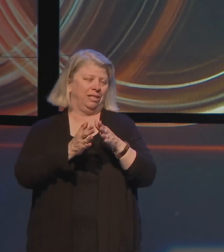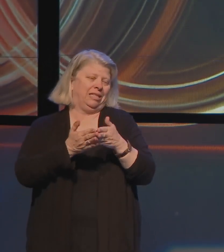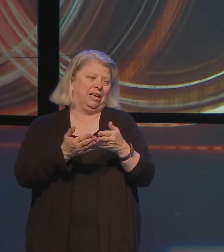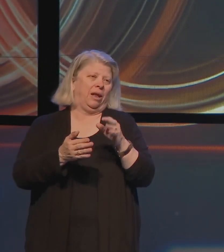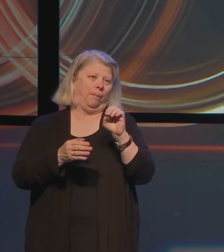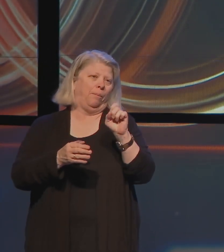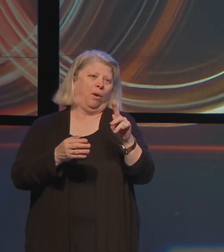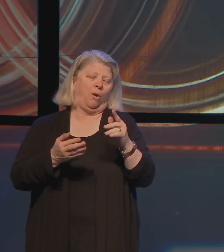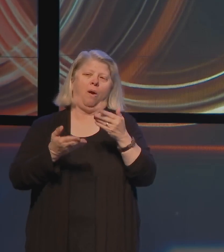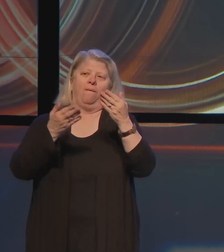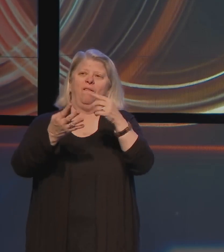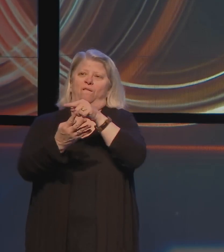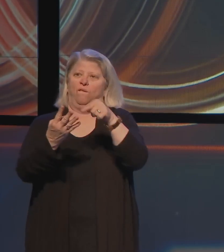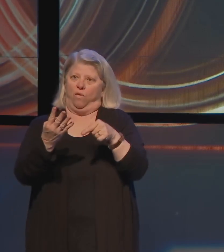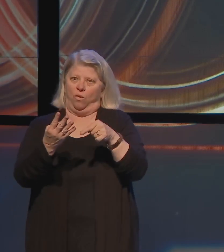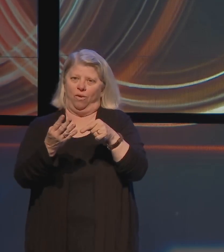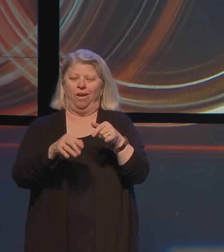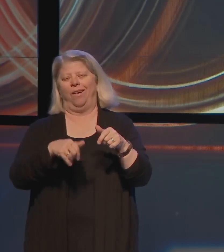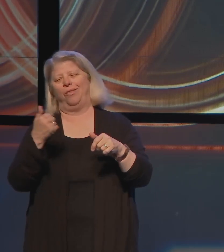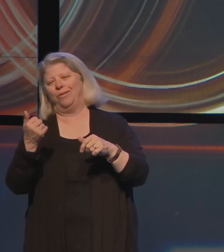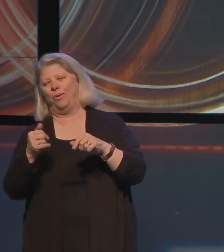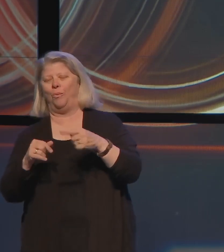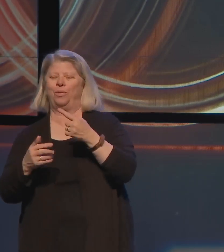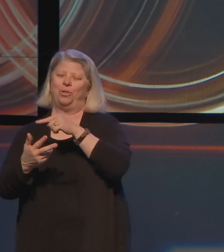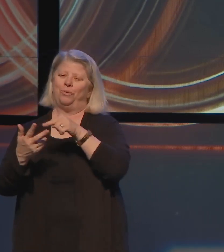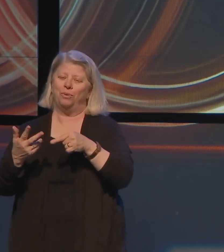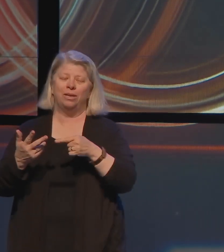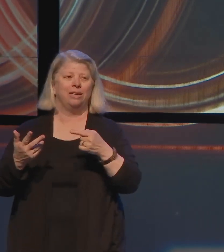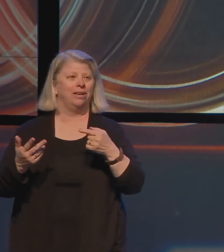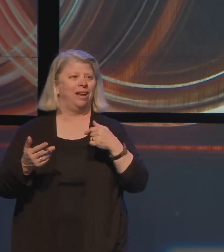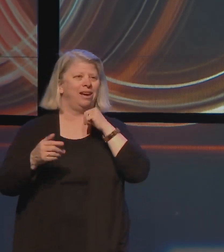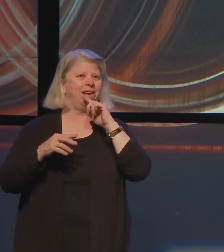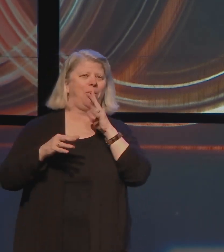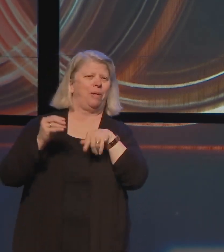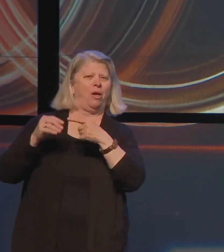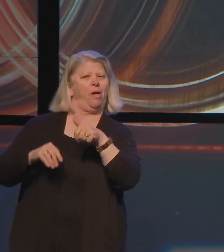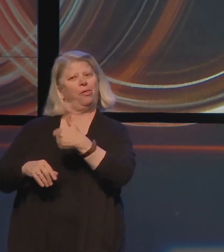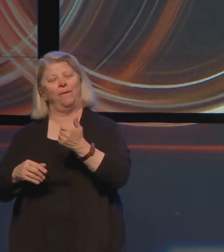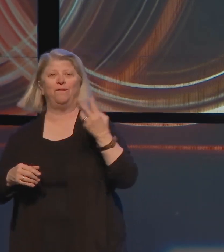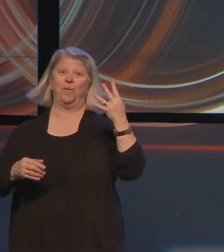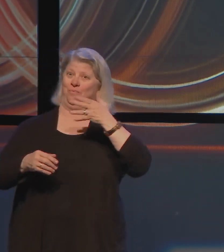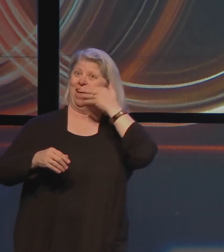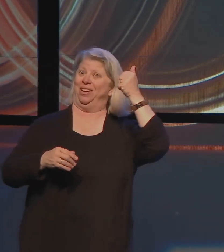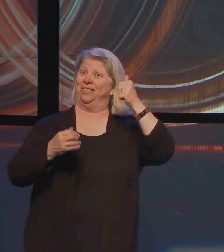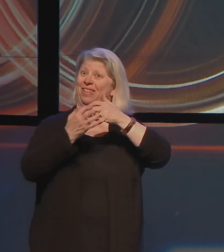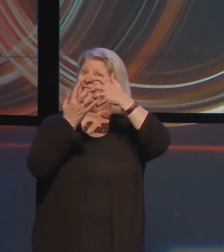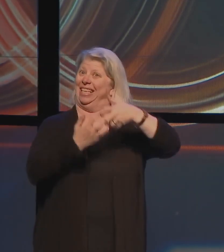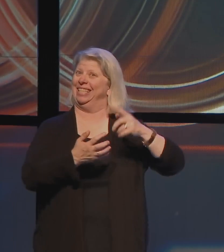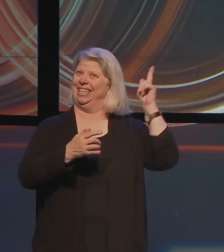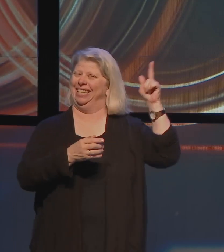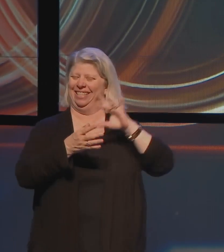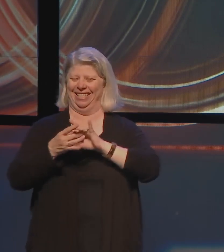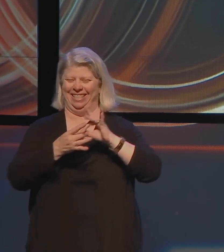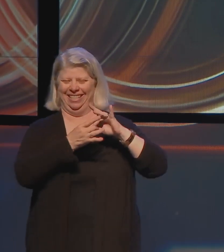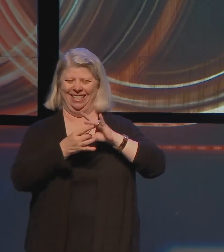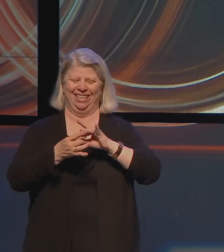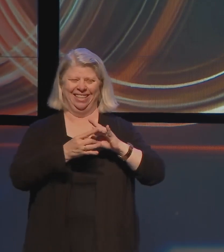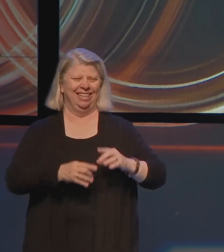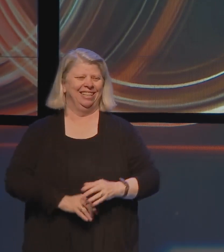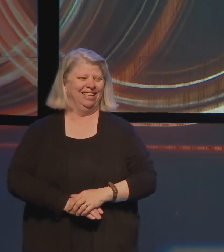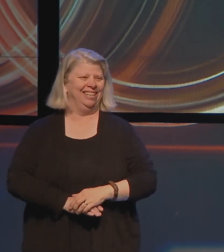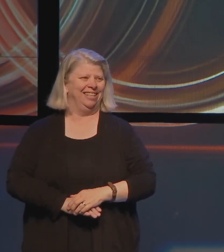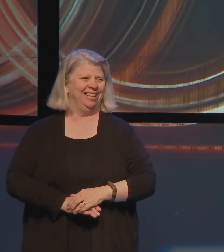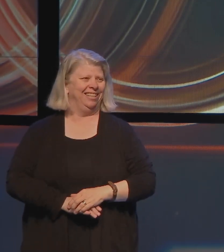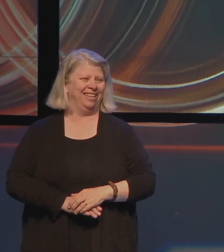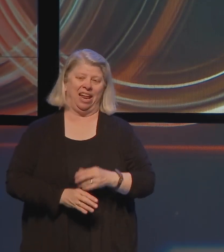offers 4. In other gospels, he only offers 3, but I'm not going to talk about those because 4 works way better with this, okay?